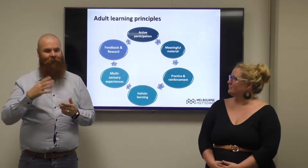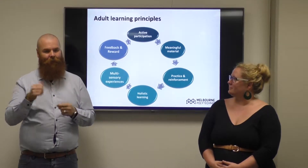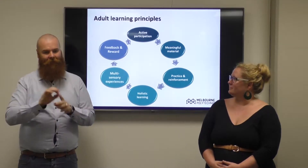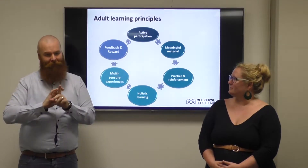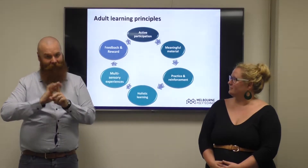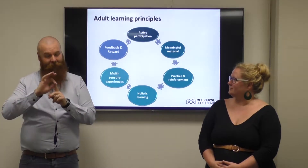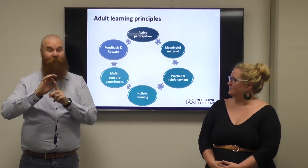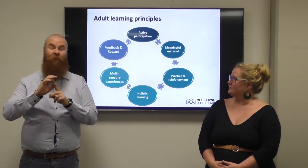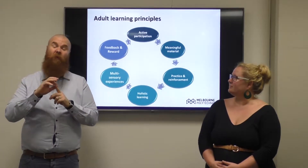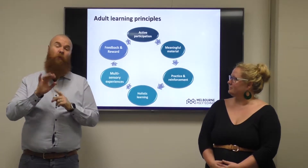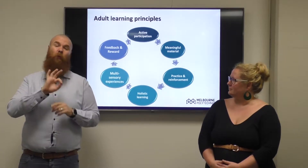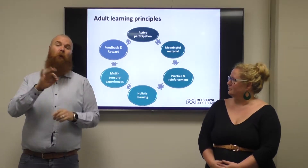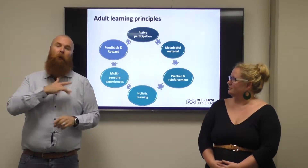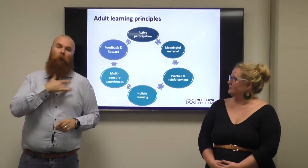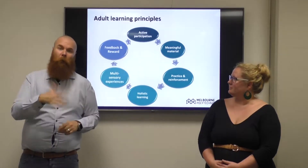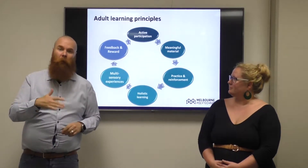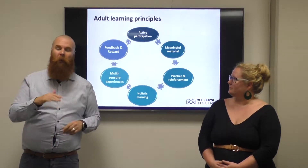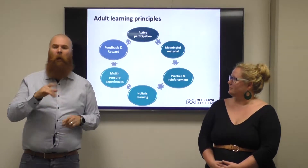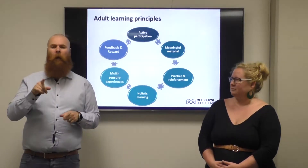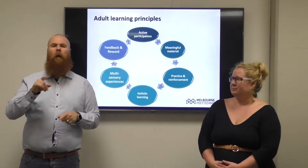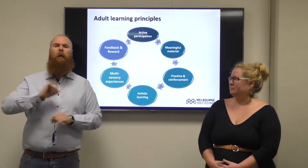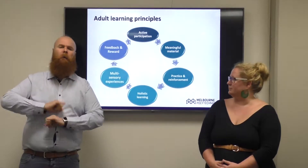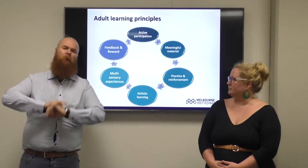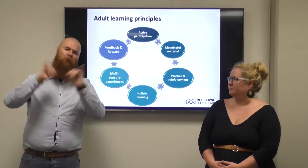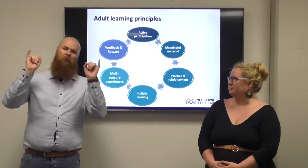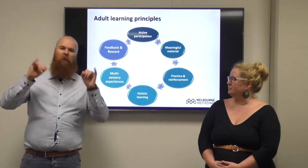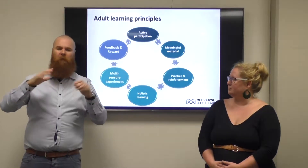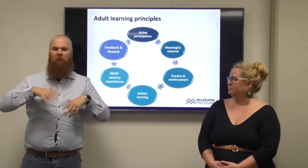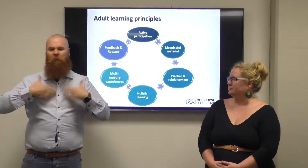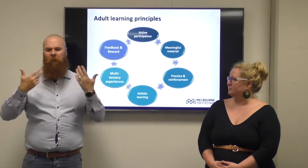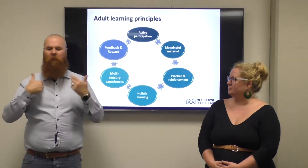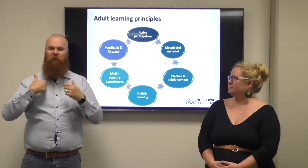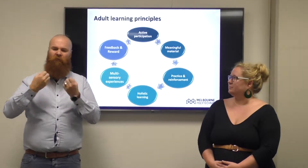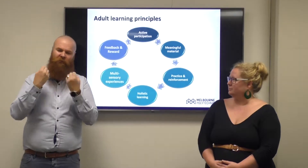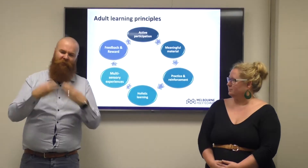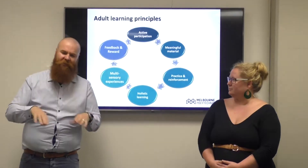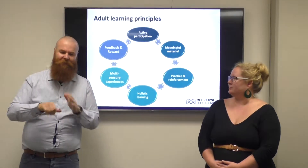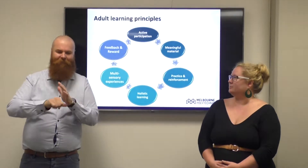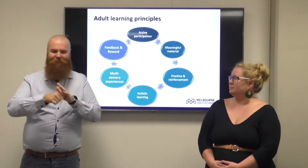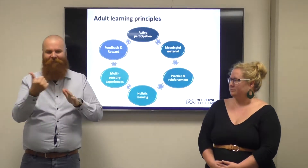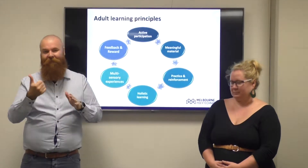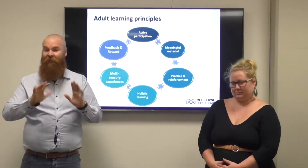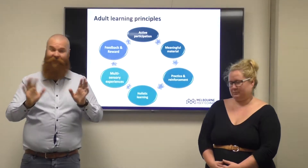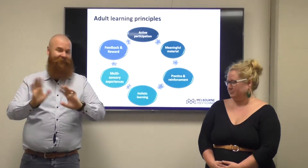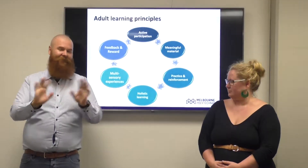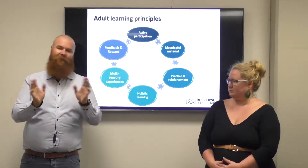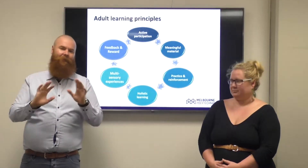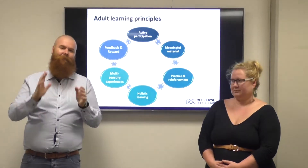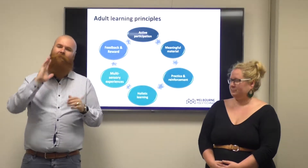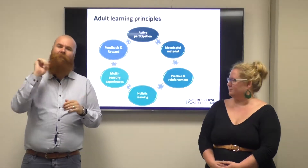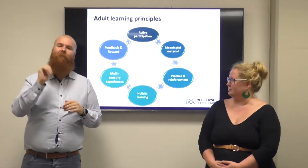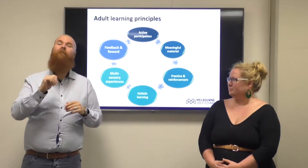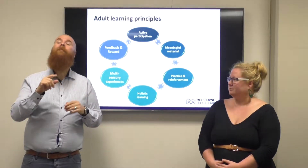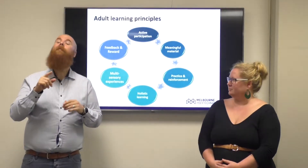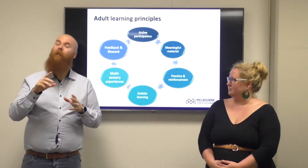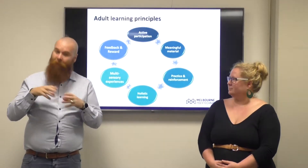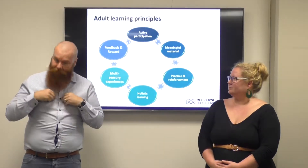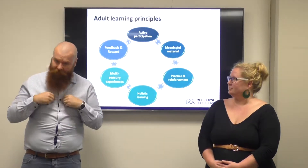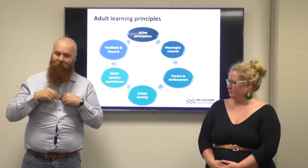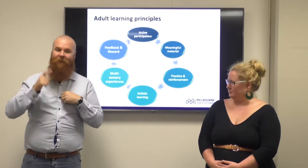and honest about how you can improve your skills. So please don't be offended, don't think you're awful, it's not a big